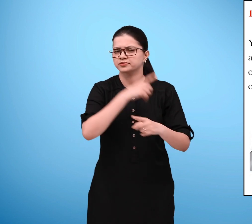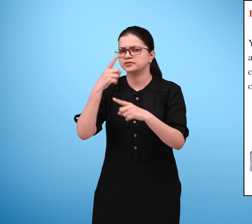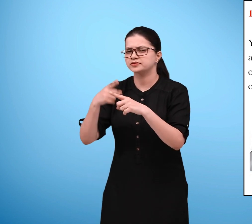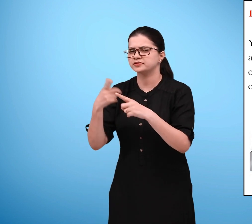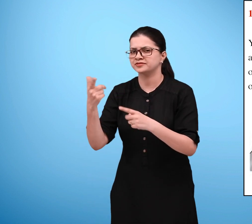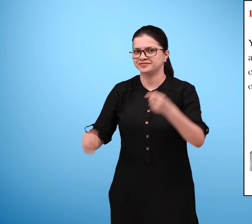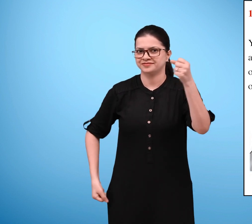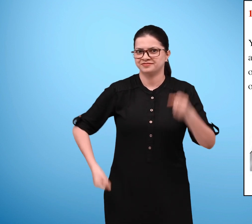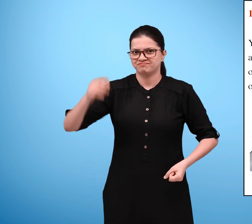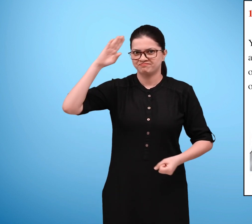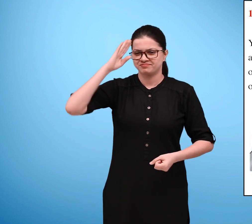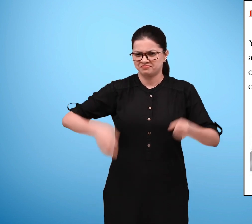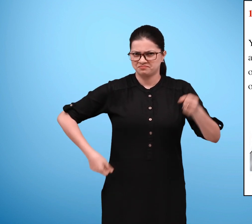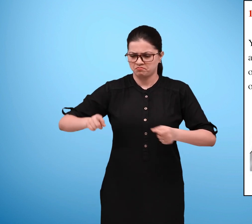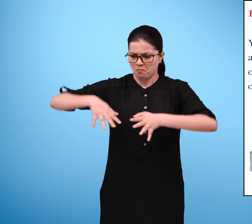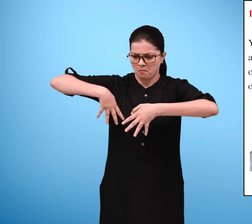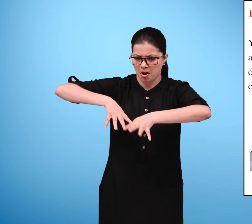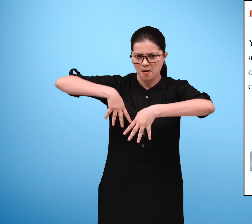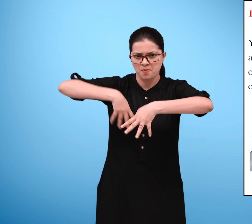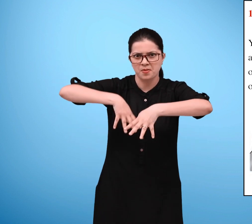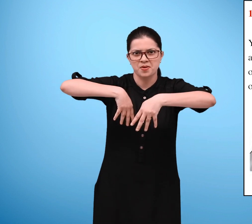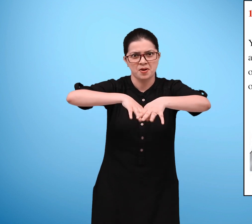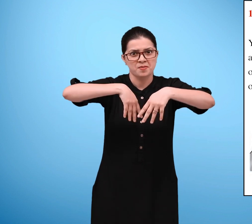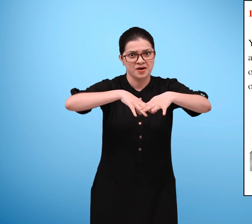march past of soldiers in a parade,